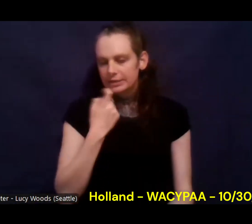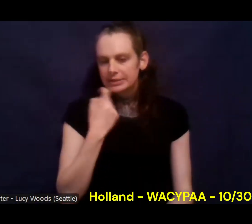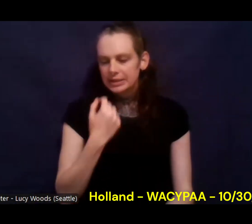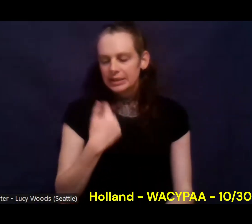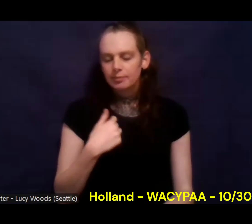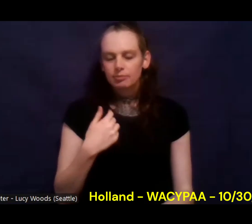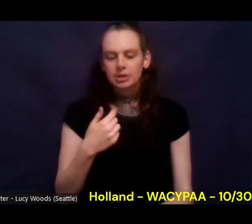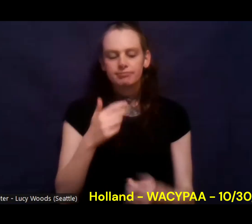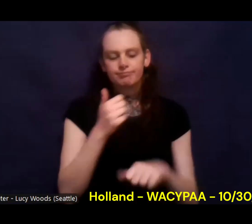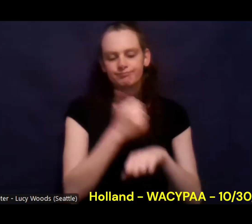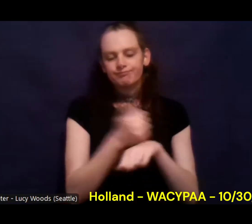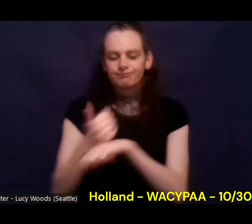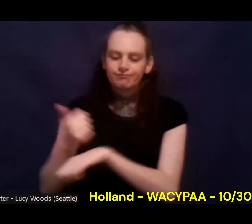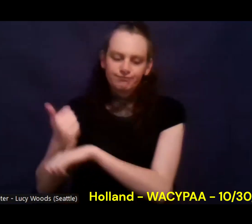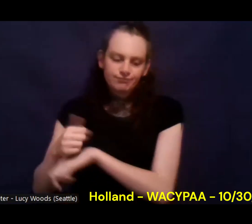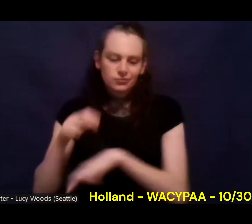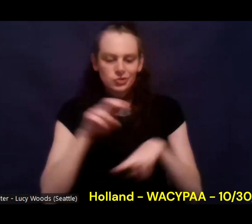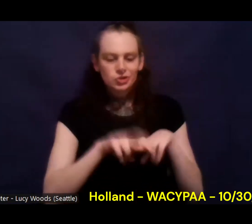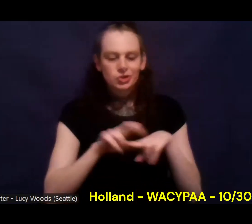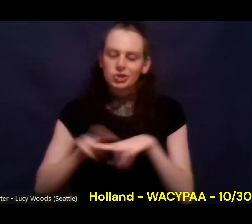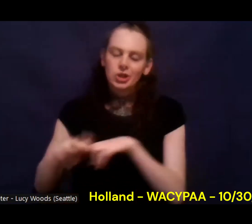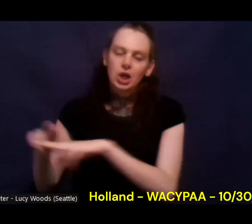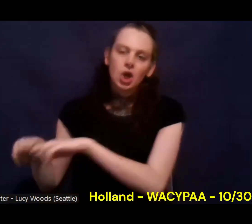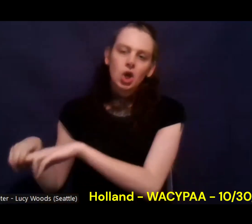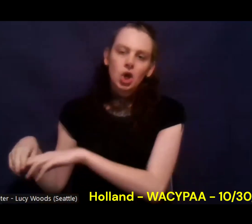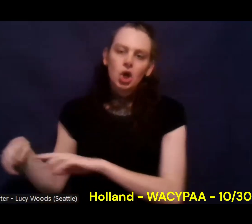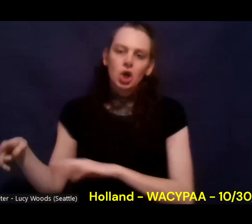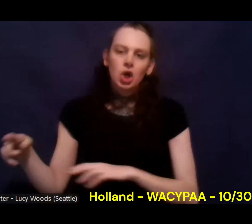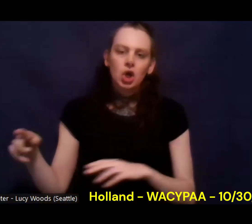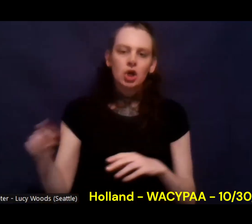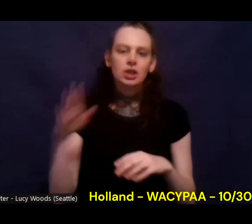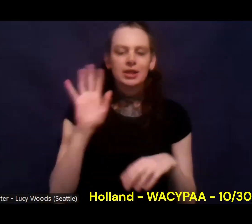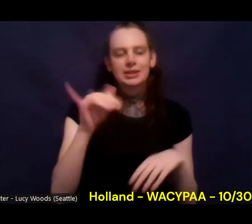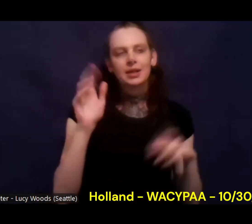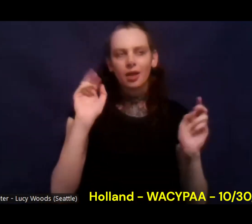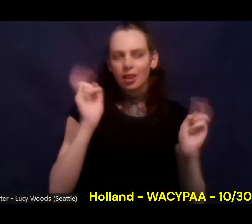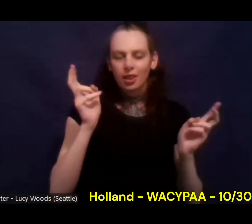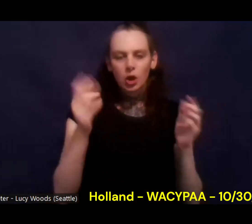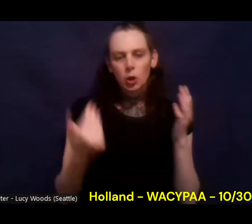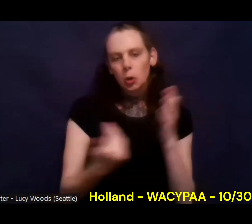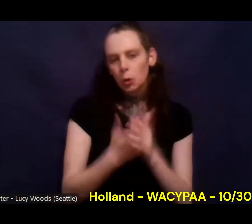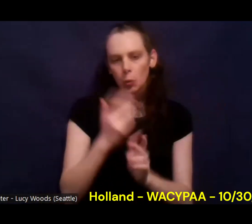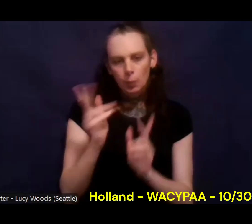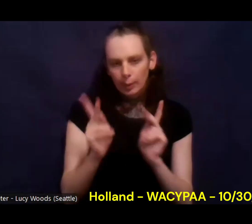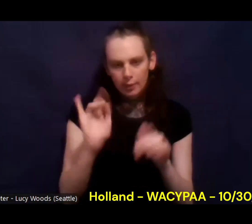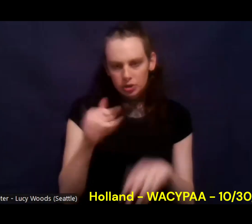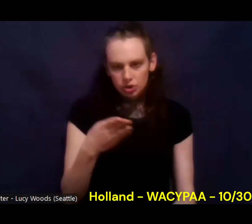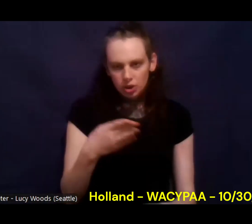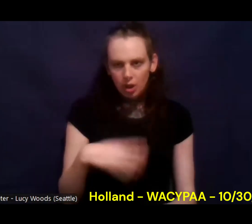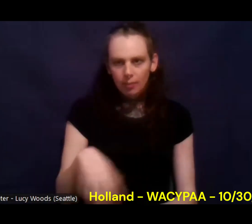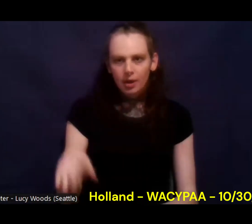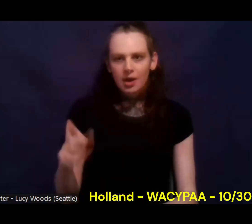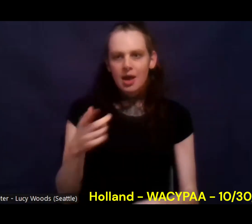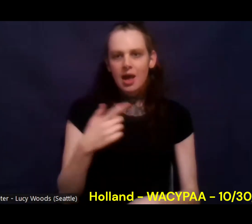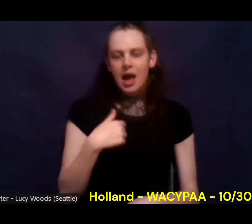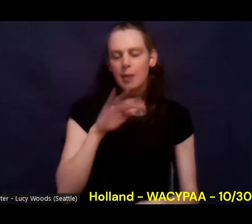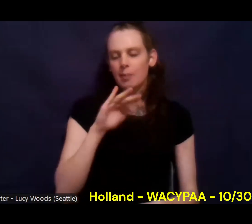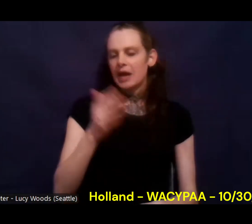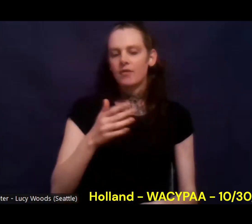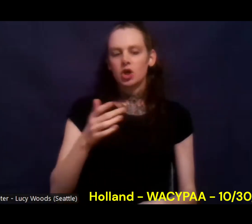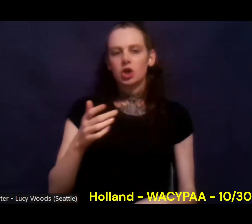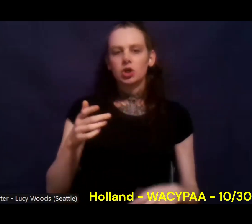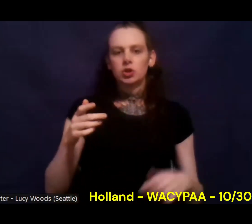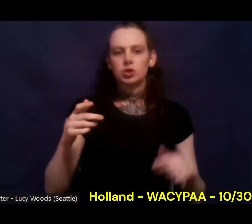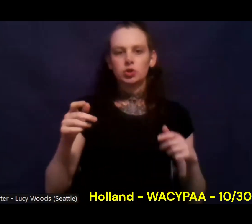we were just at, not my home group. It's like a newcomer job is what like they basically always write it off to be. I'm never too big to